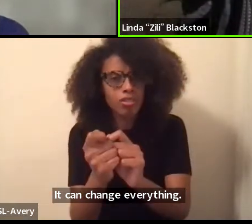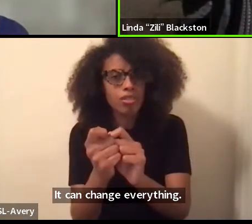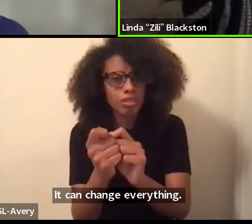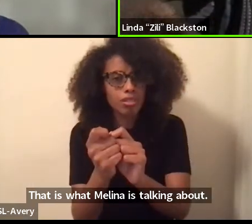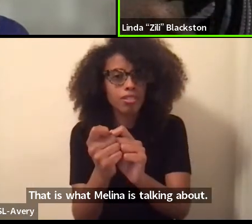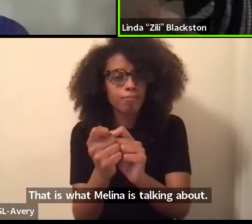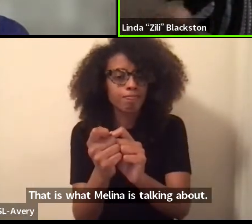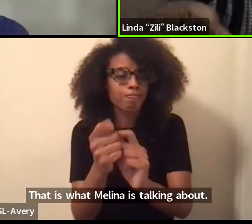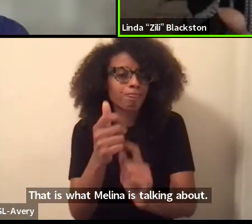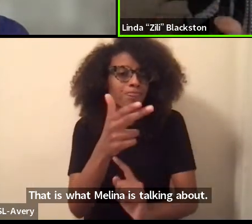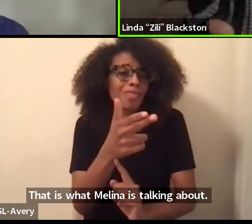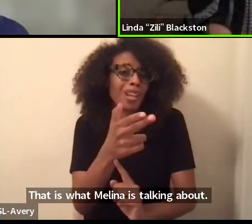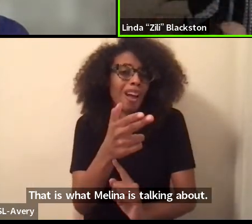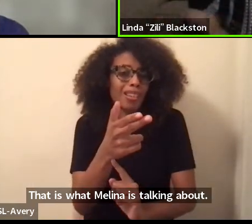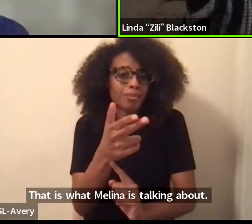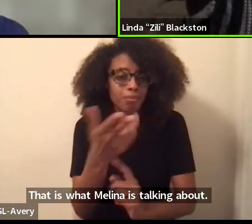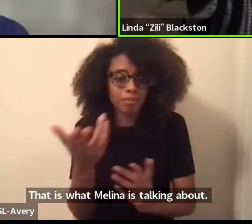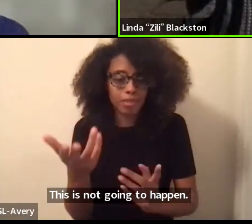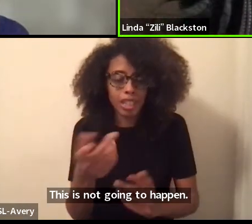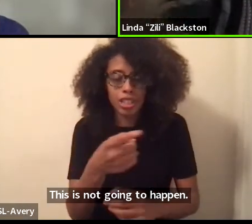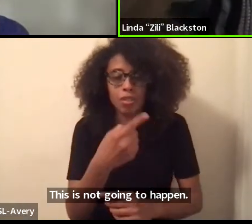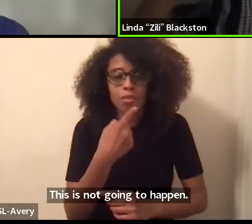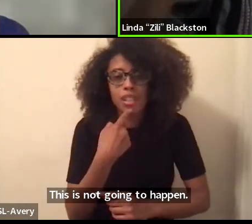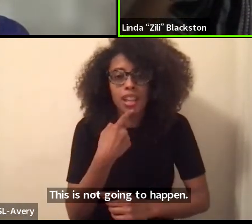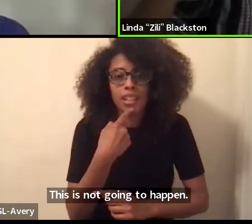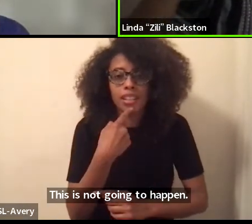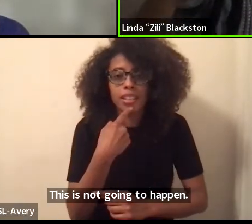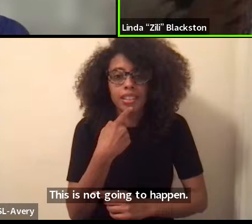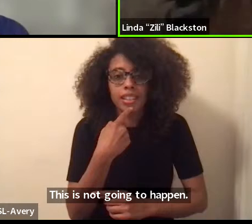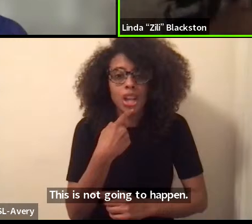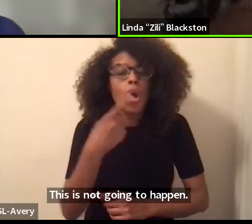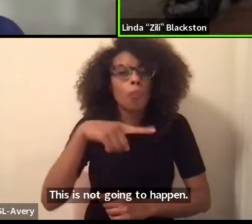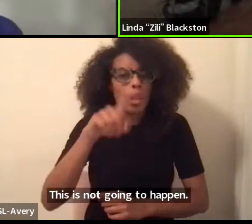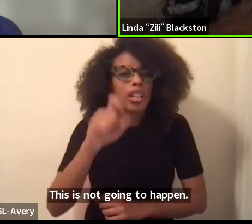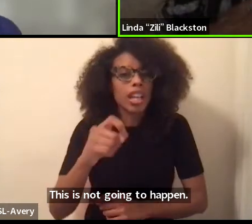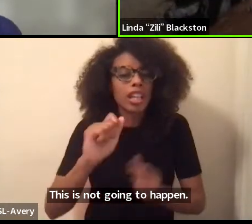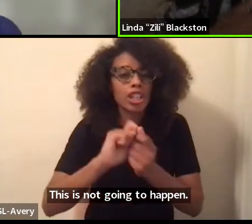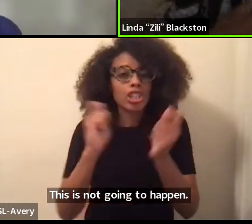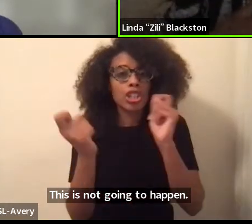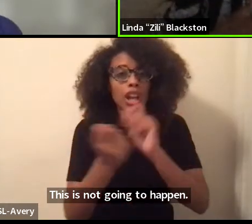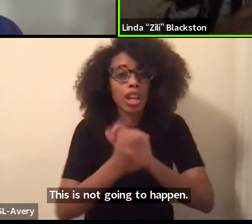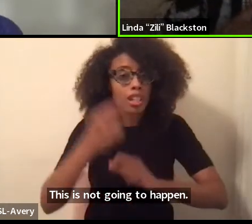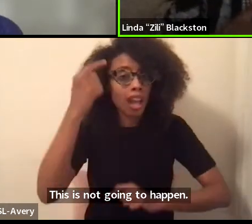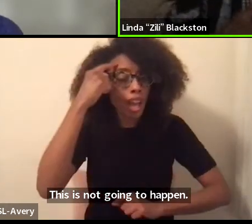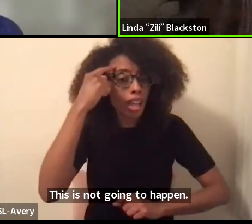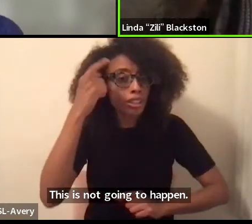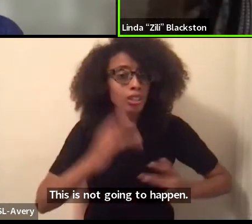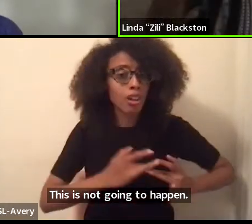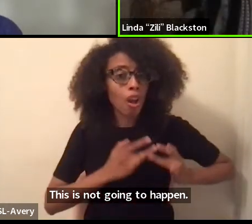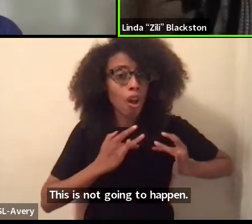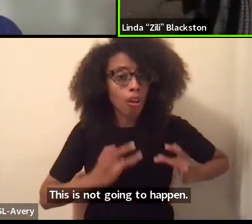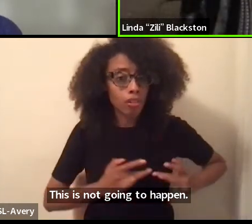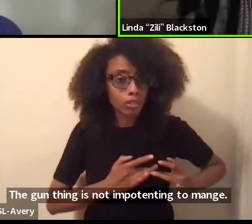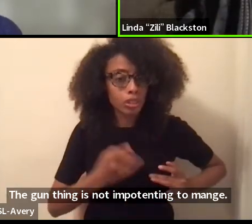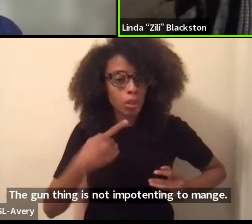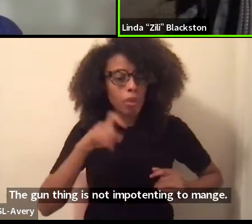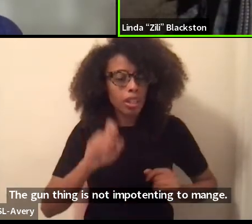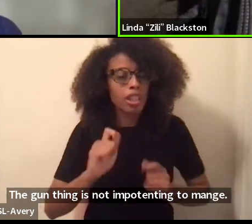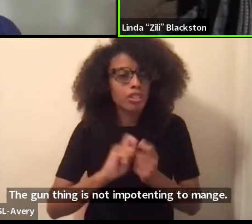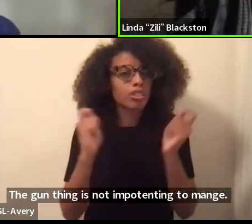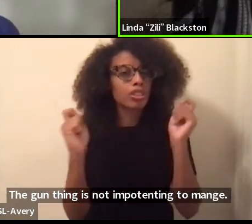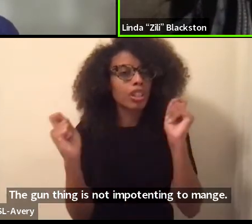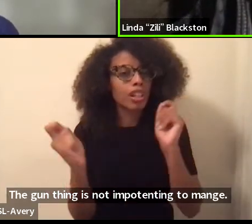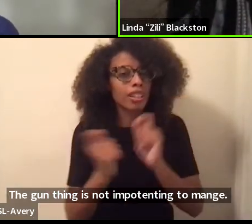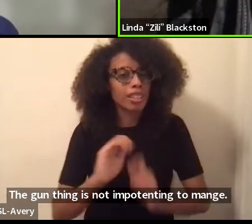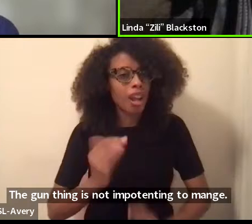gun thing, as you were saying, is not going to we have to change this and this. We have to change our hearts and our minds.